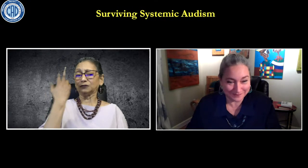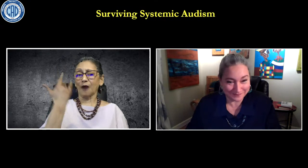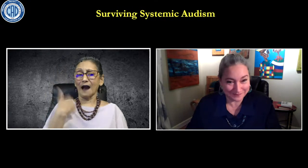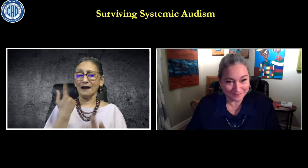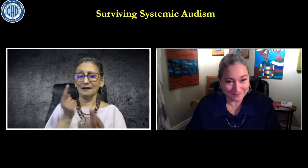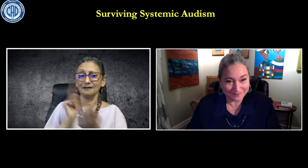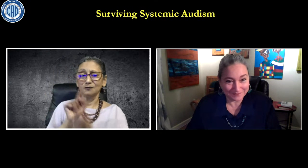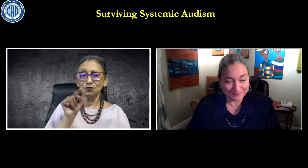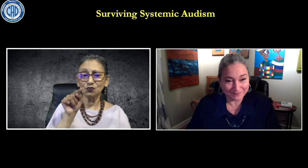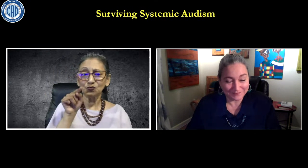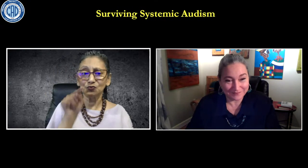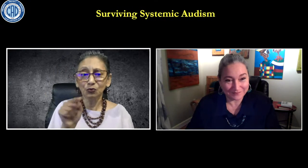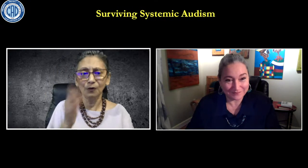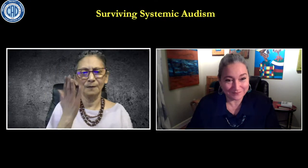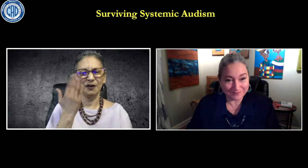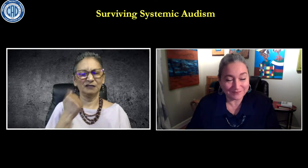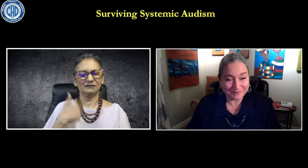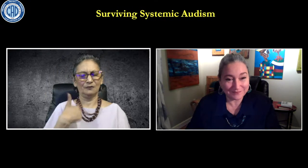all.